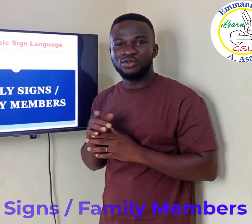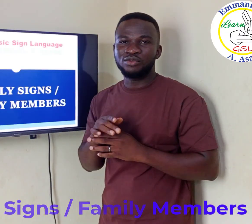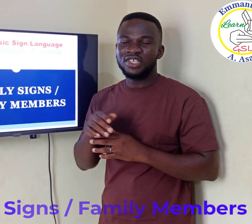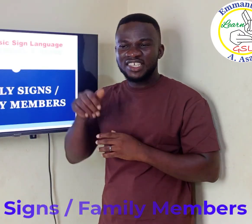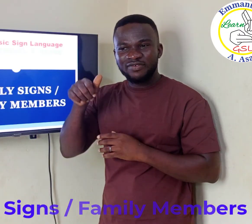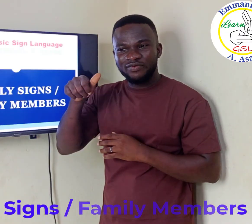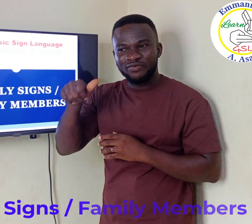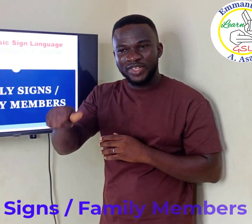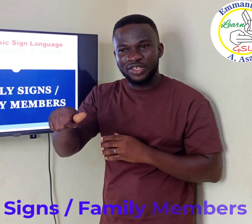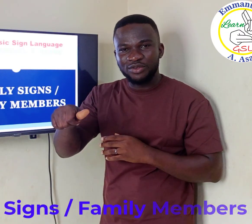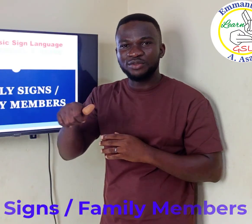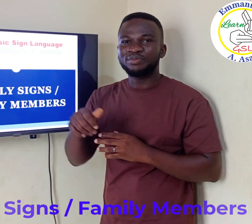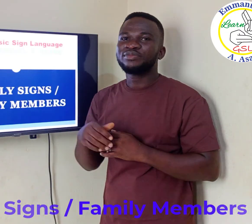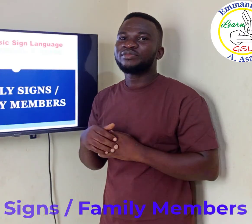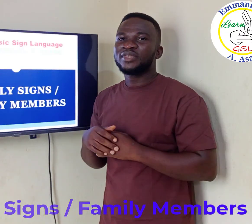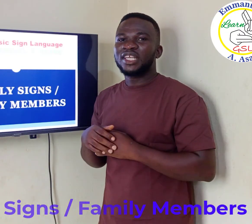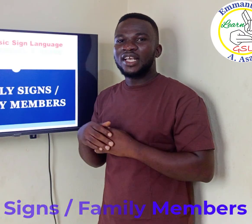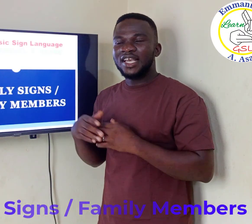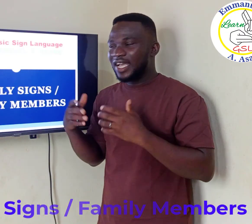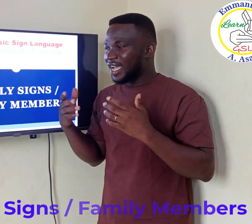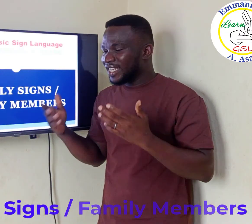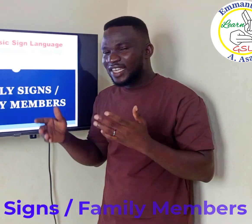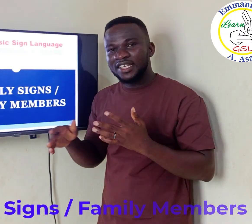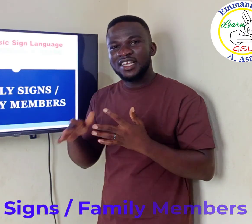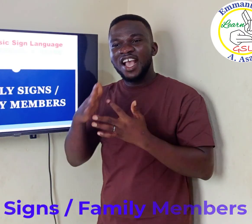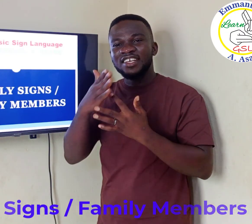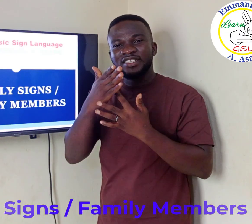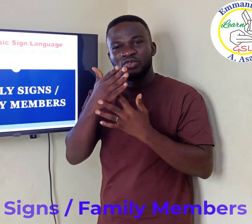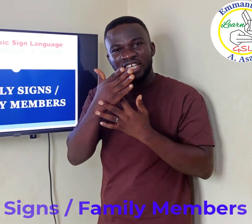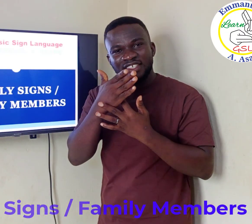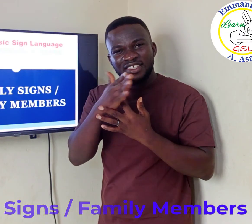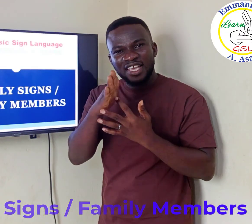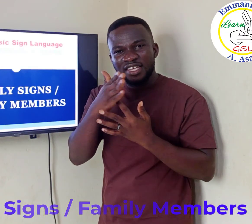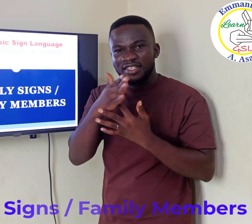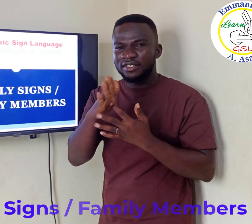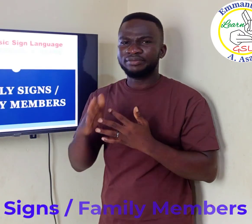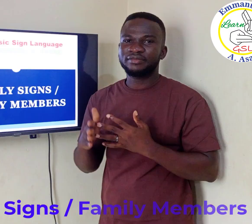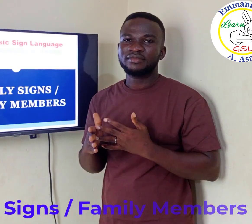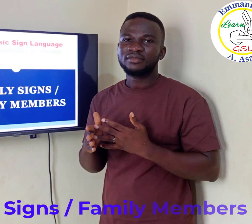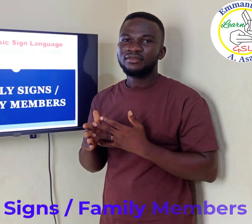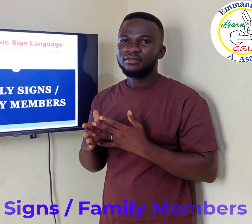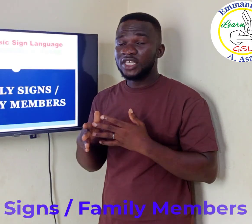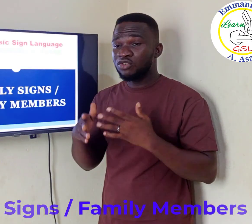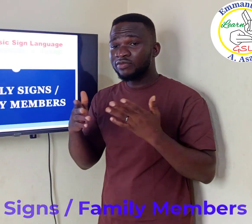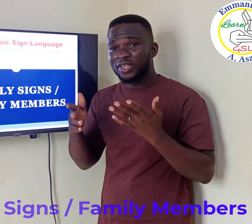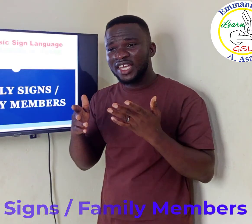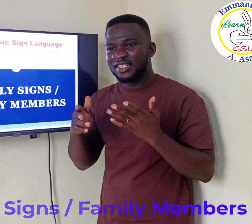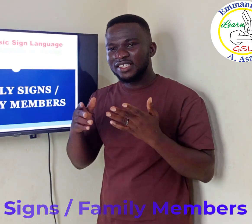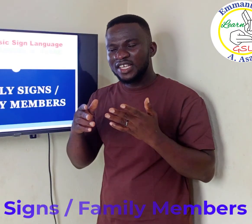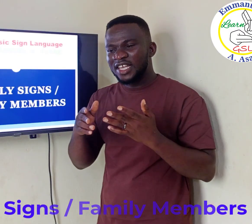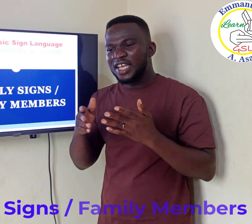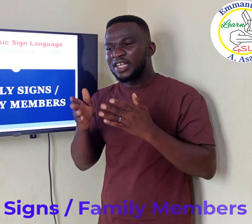to the video, and then you can share it. Don't forget to